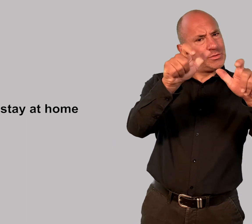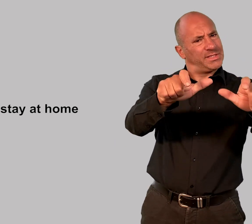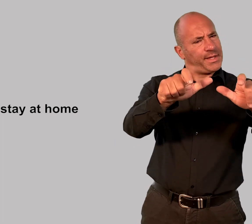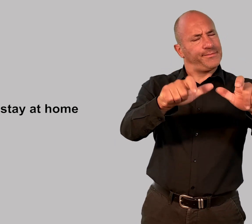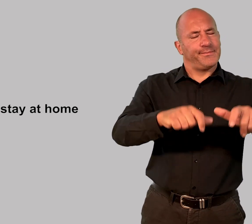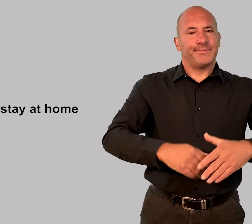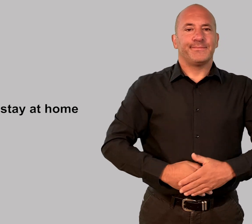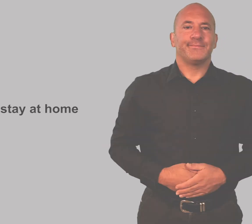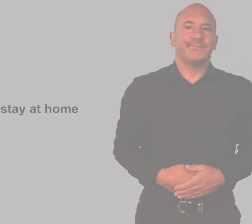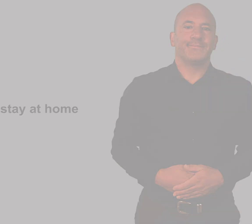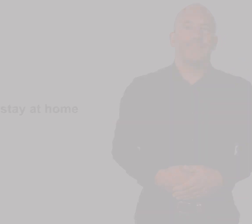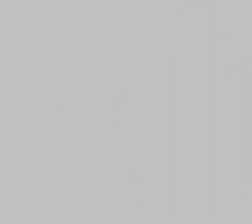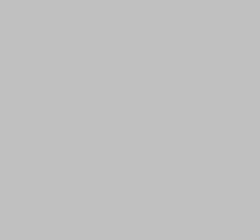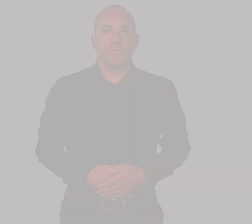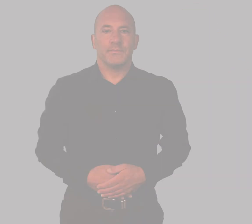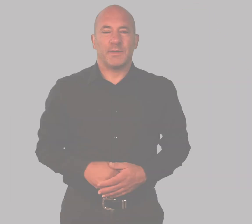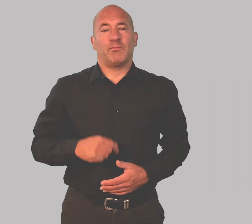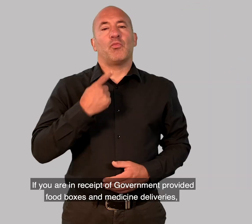Support to stay at home.